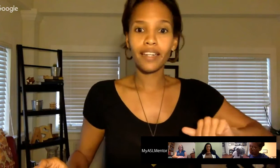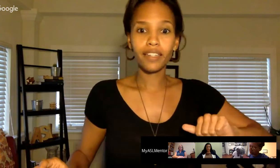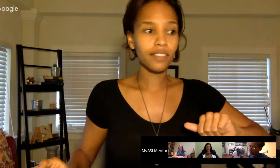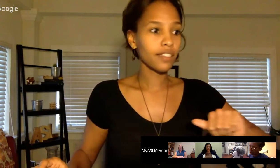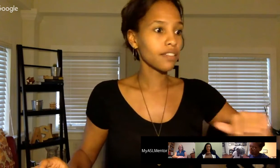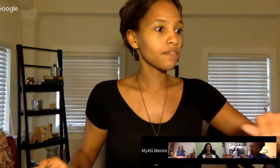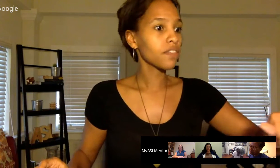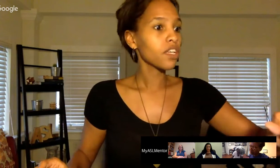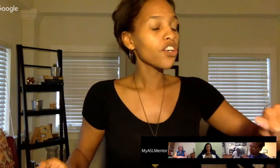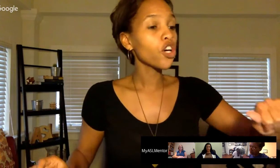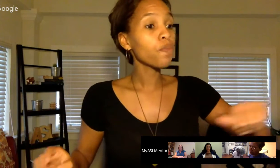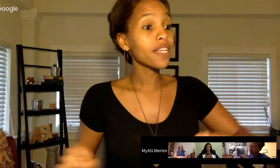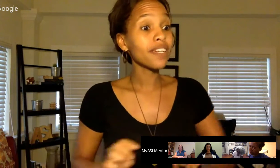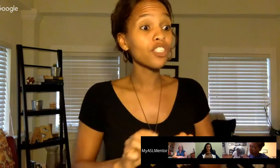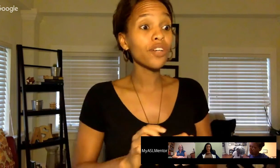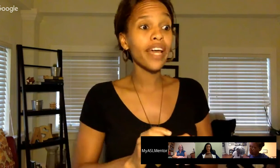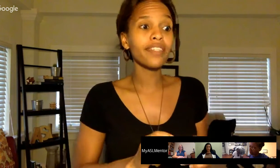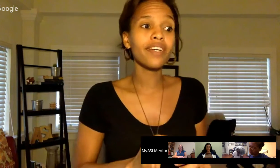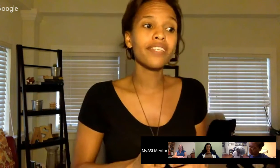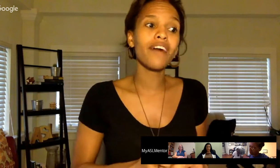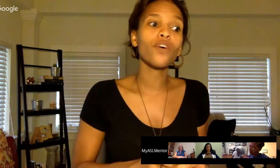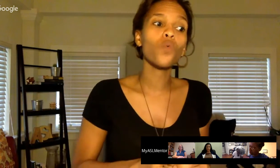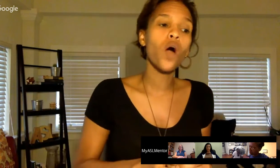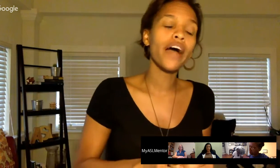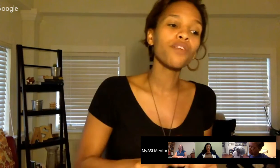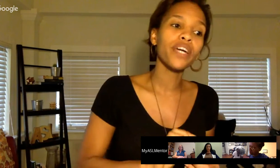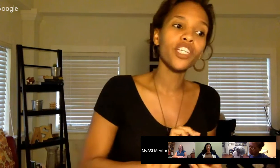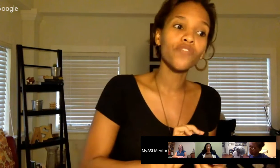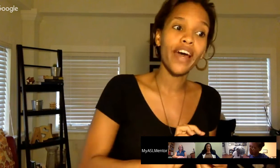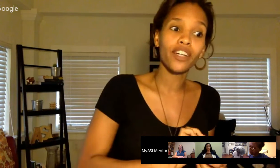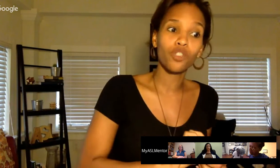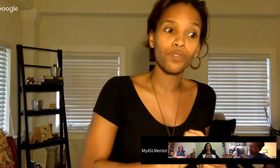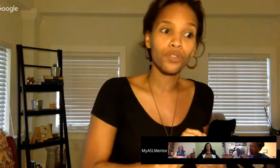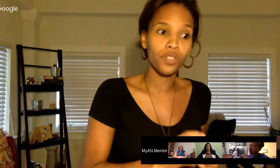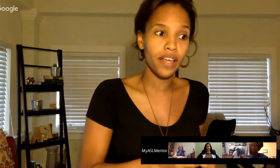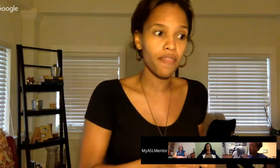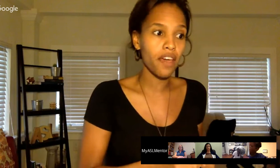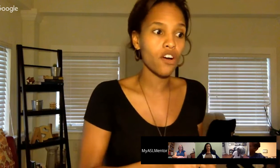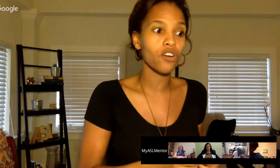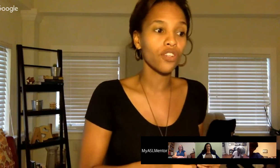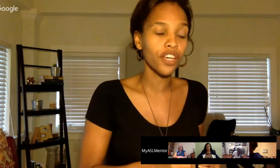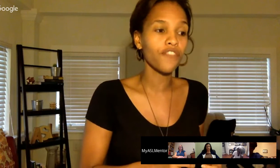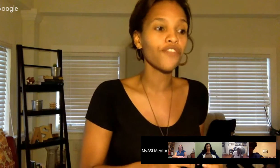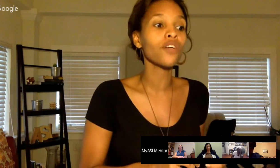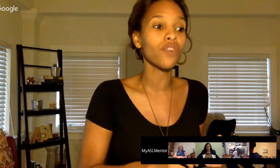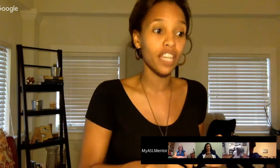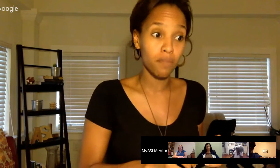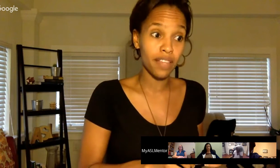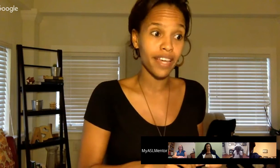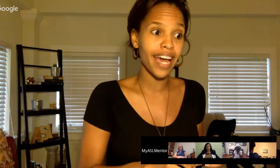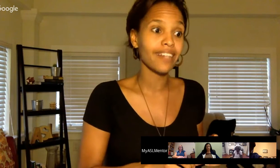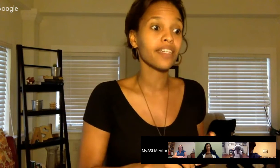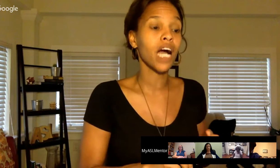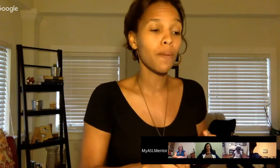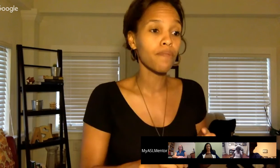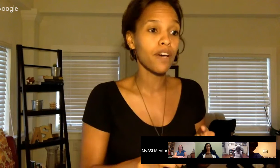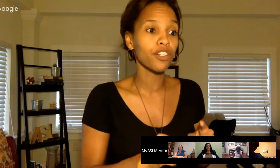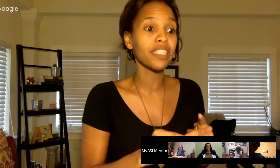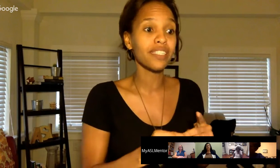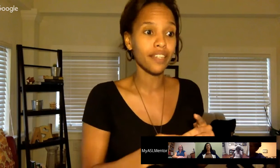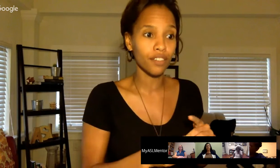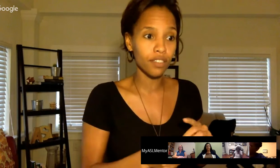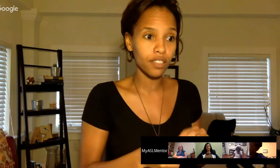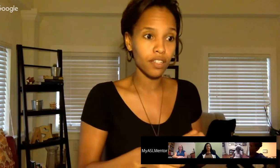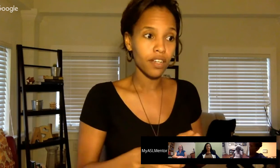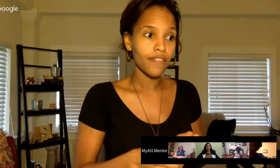Next sentence. You know, presidential candidates have a wide range of attributes, and they are looking for a running mate that has